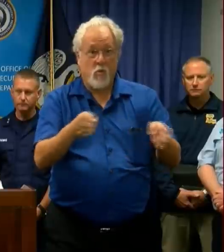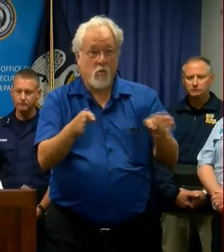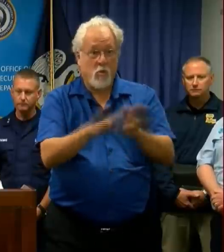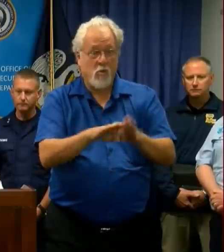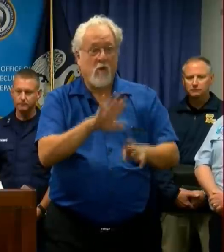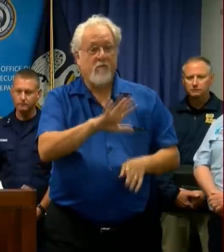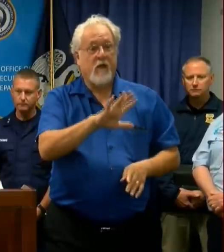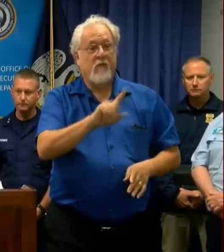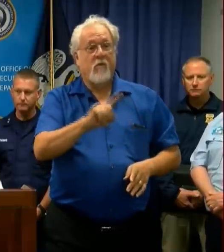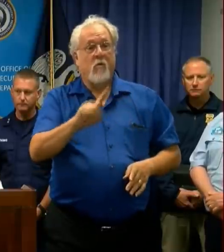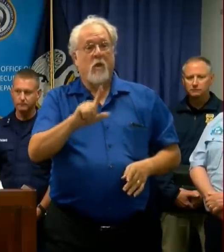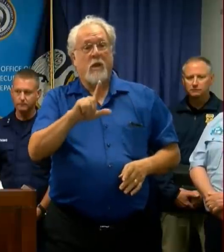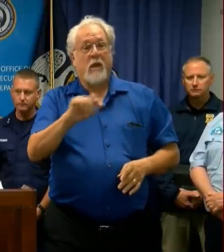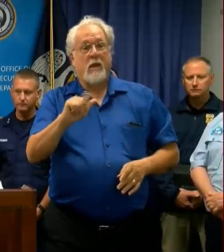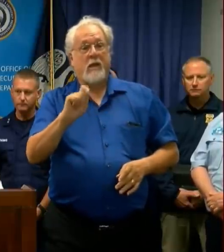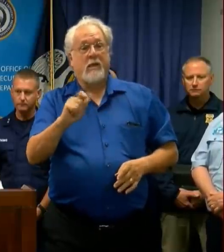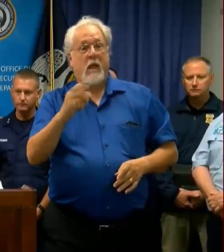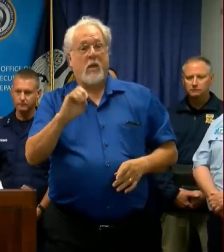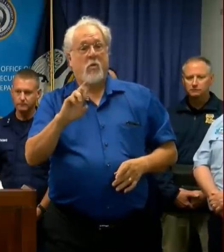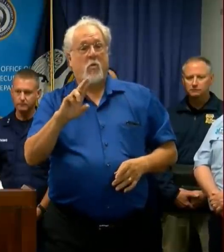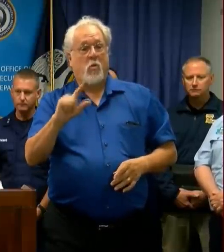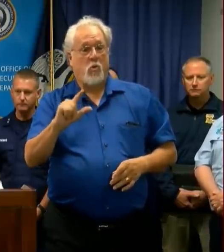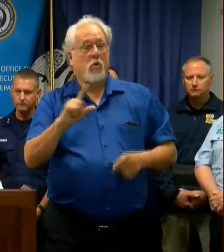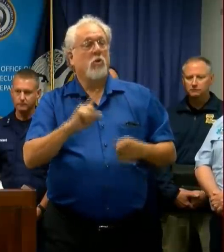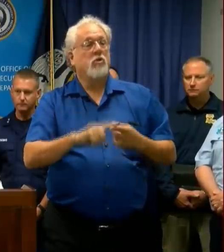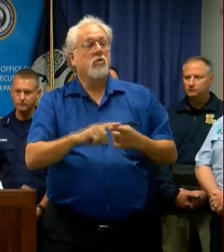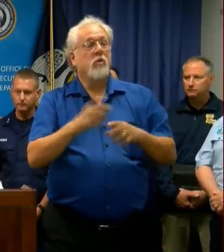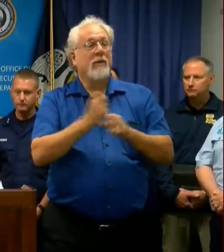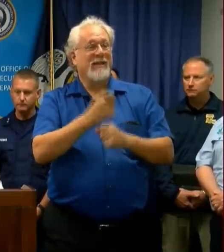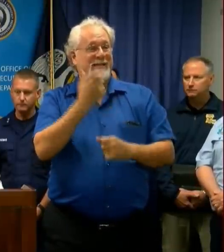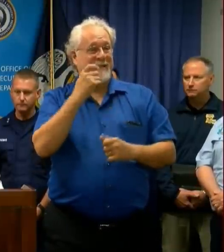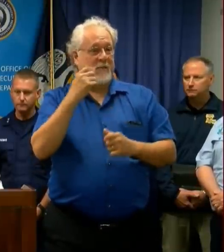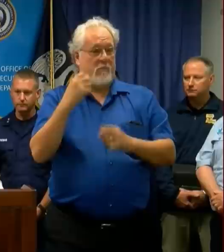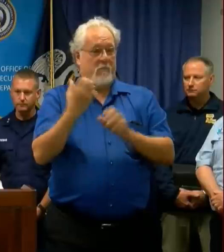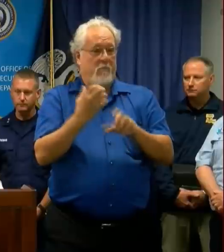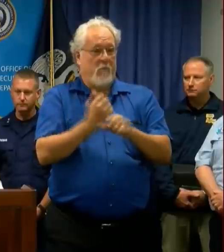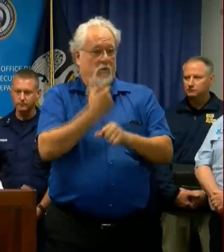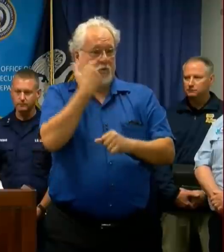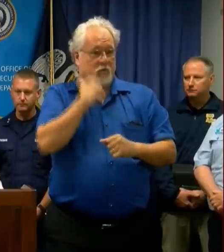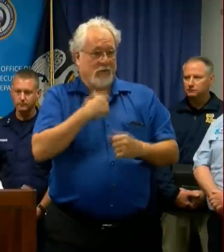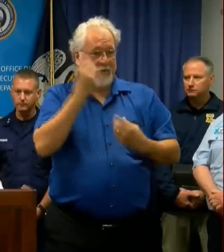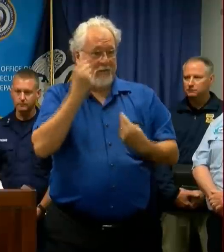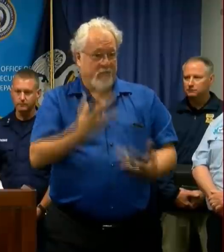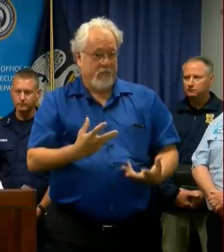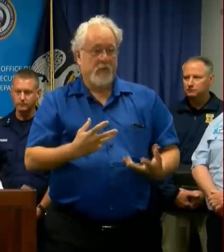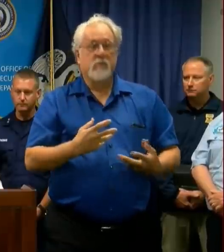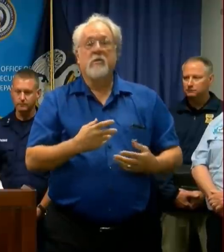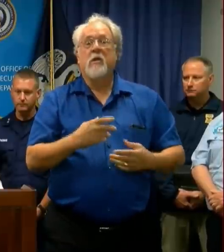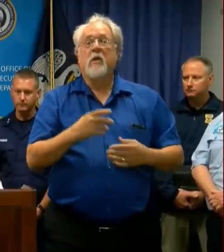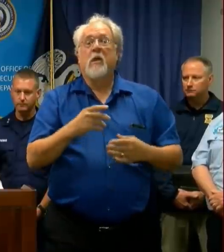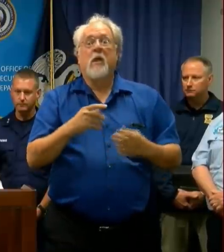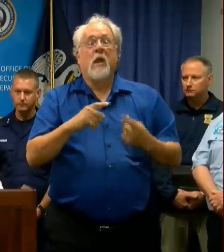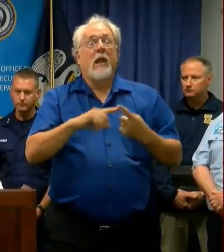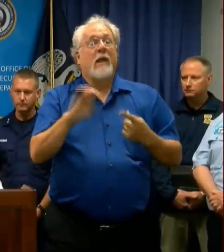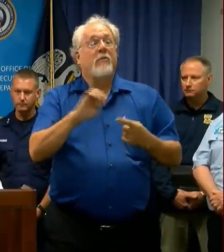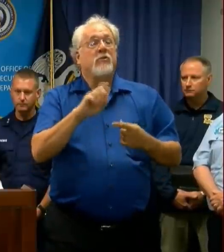That's 511LA.org to get the latest information on the emergency itself. Go